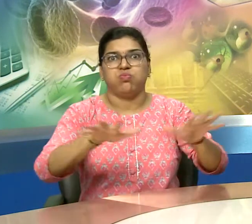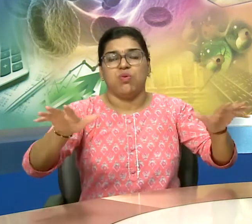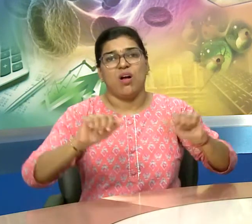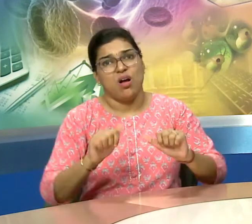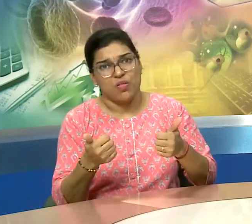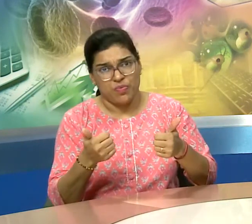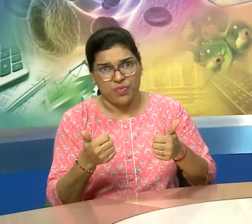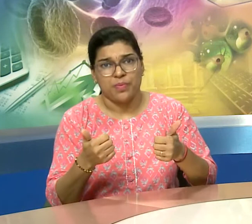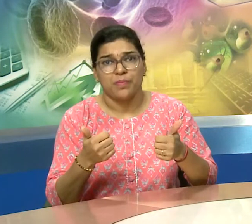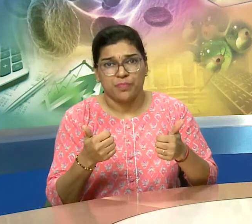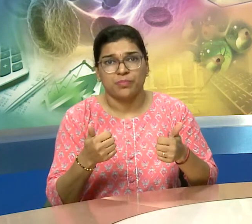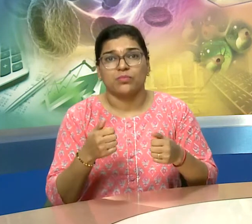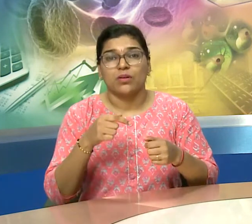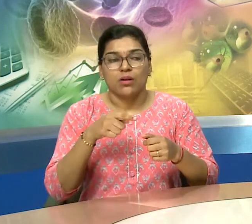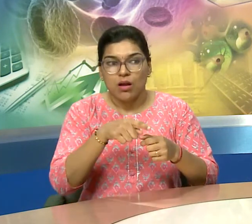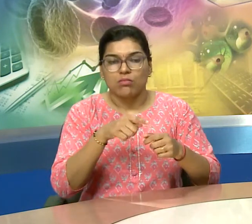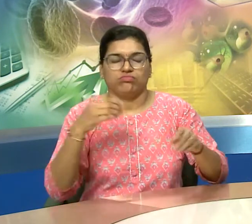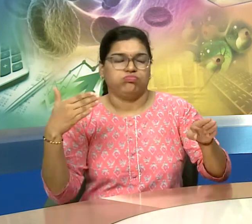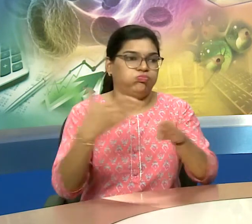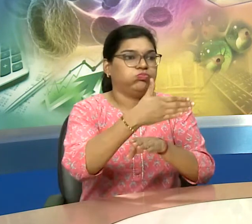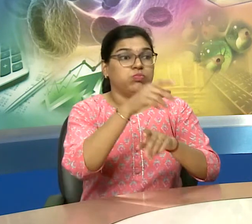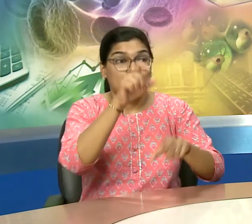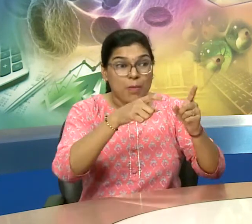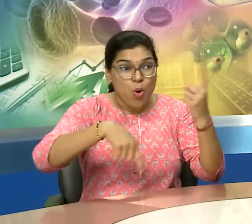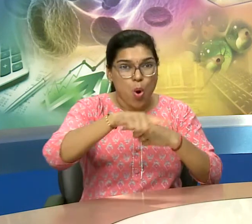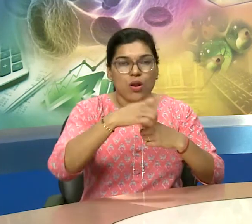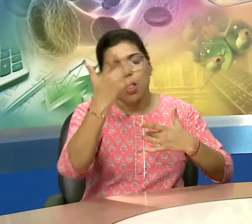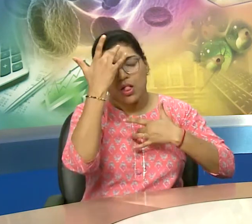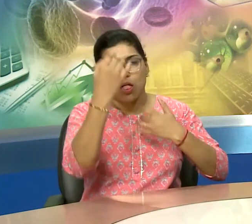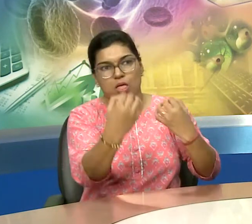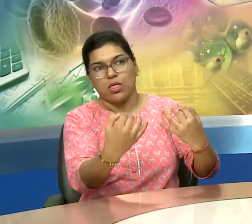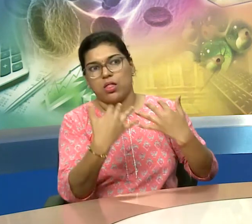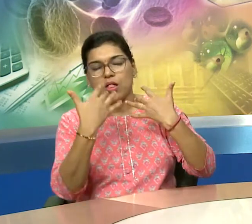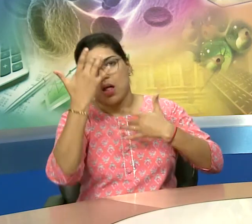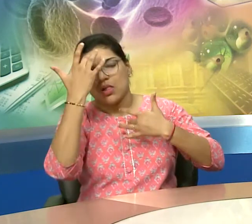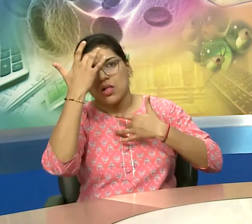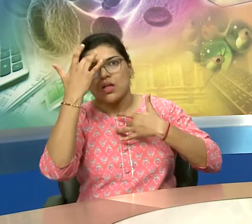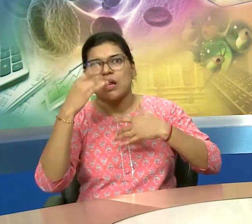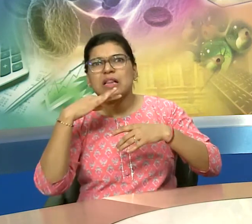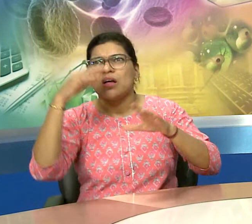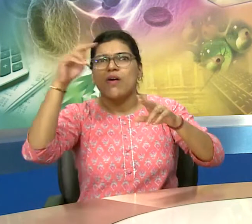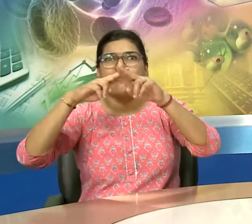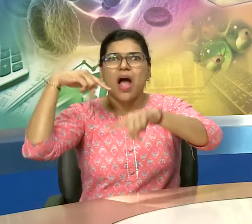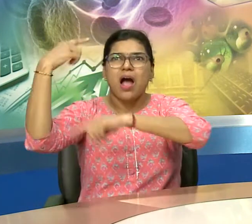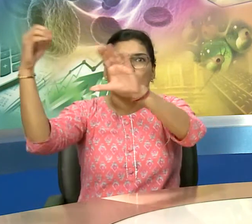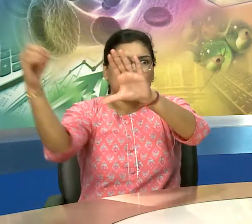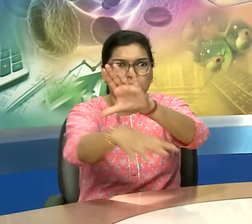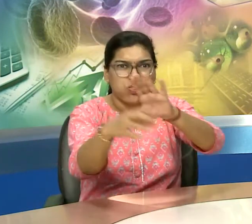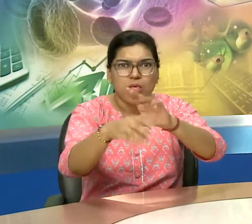create potential conditions for different kinds of public health problems, including